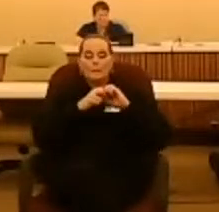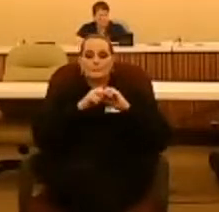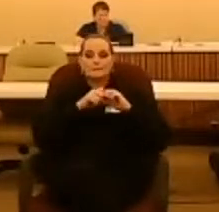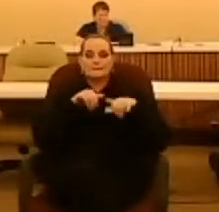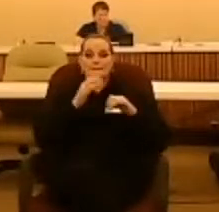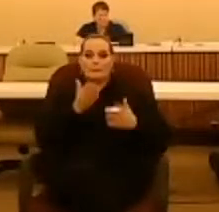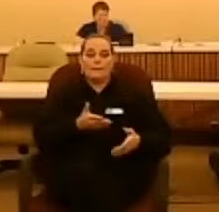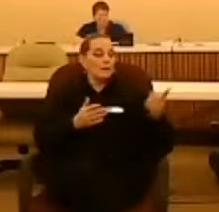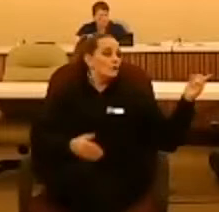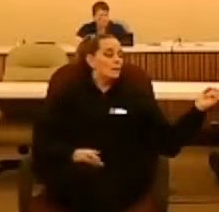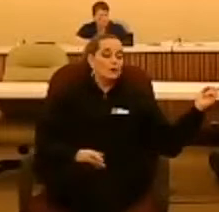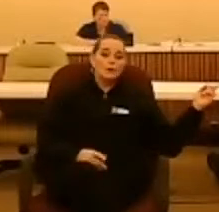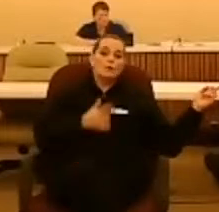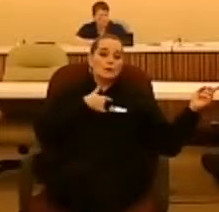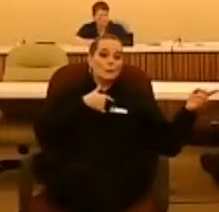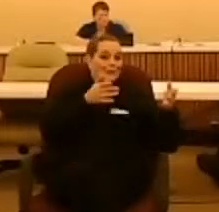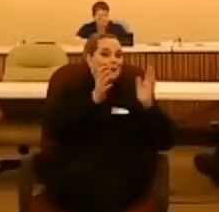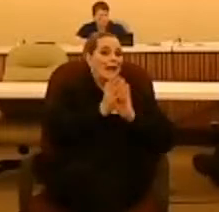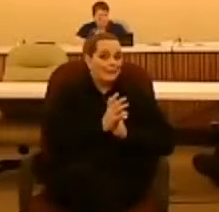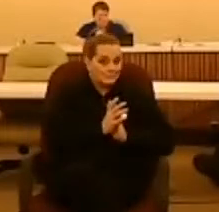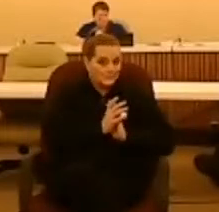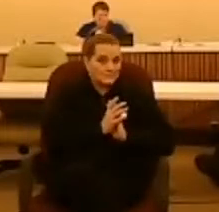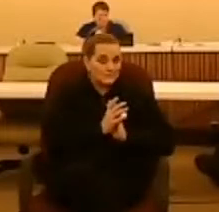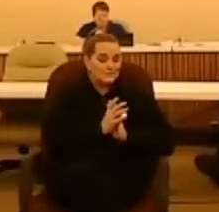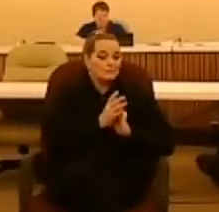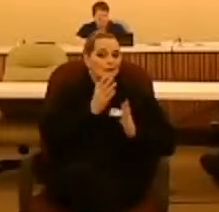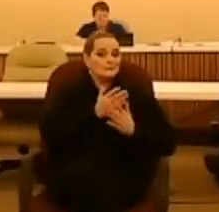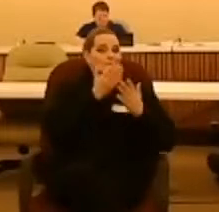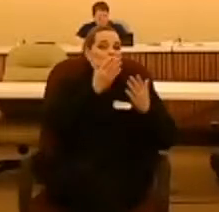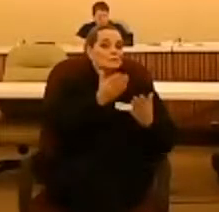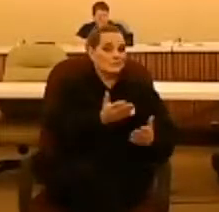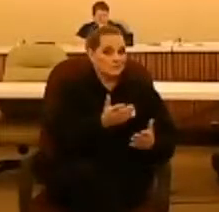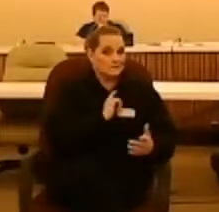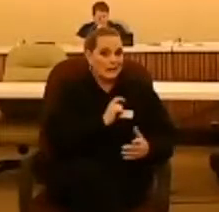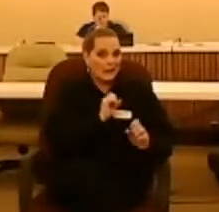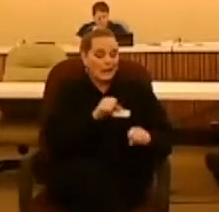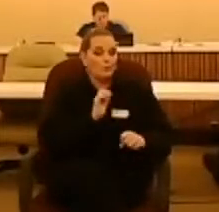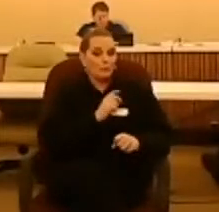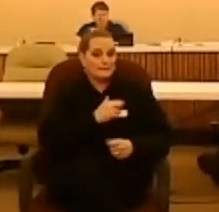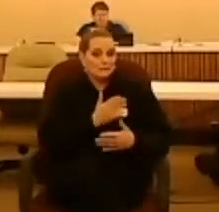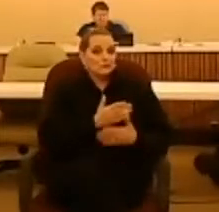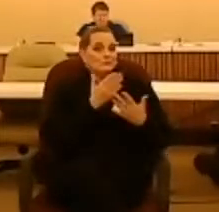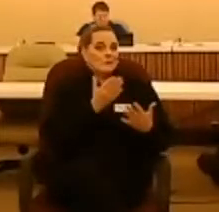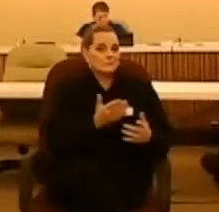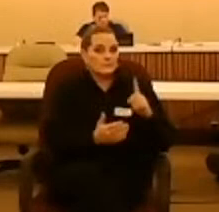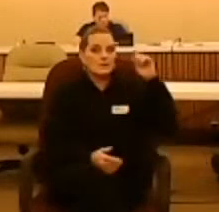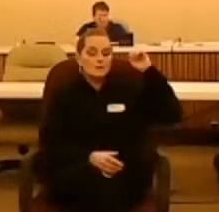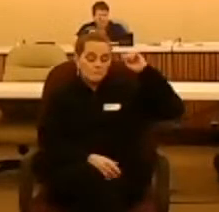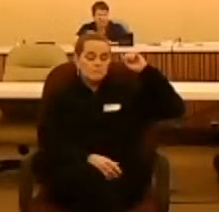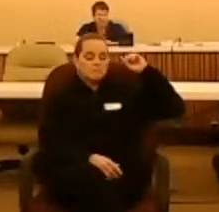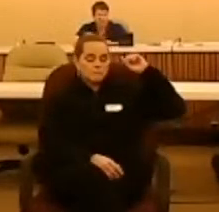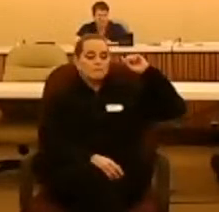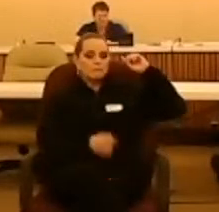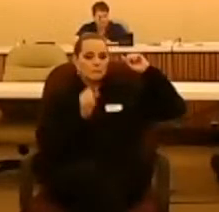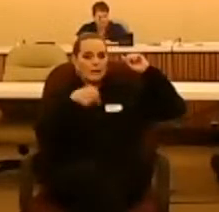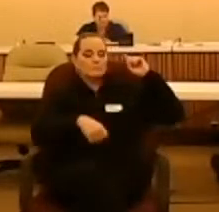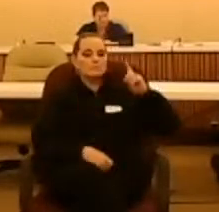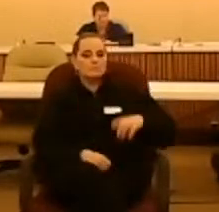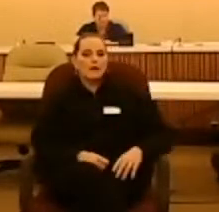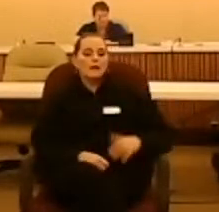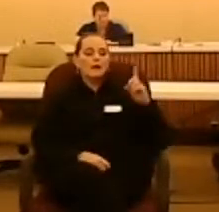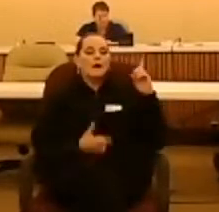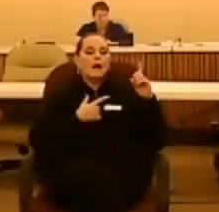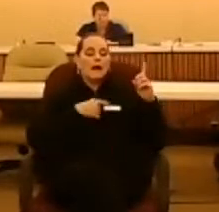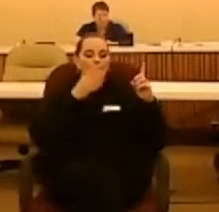Can we make a request for them to a suggestion? We can. I will tell